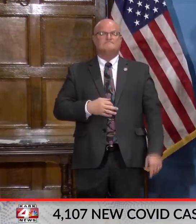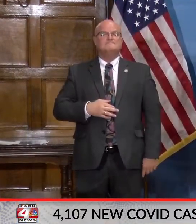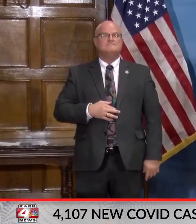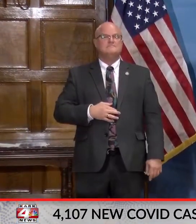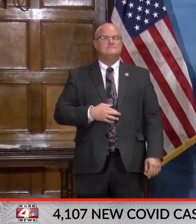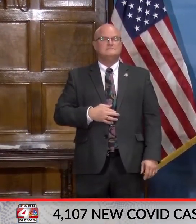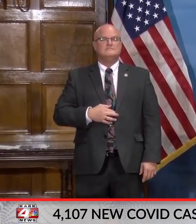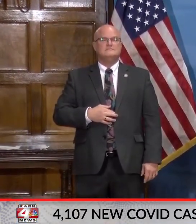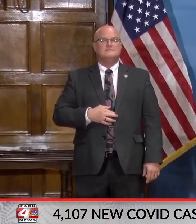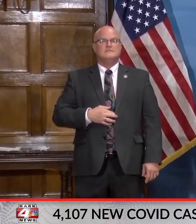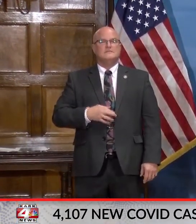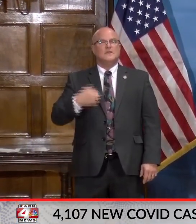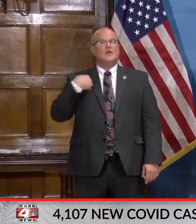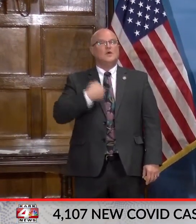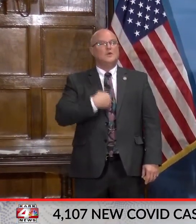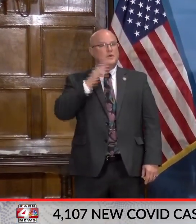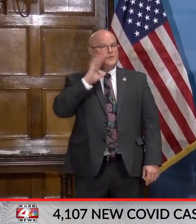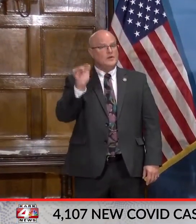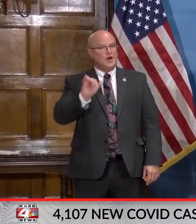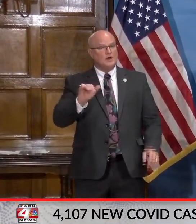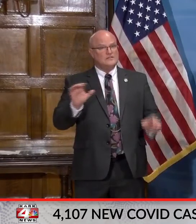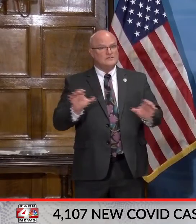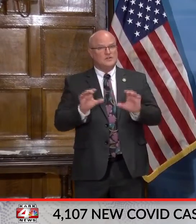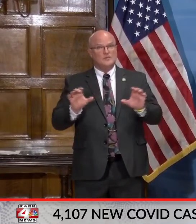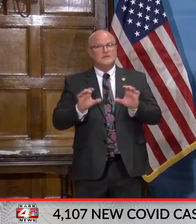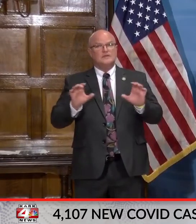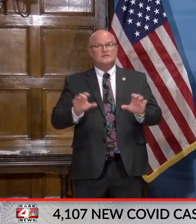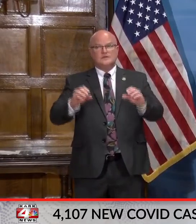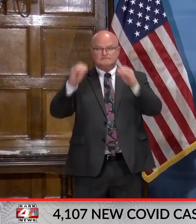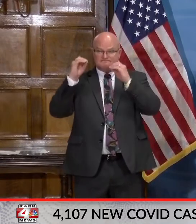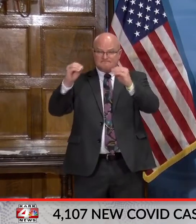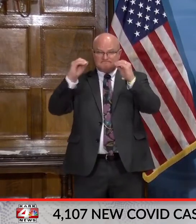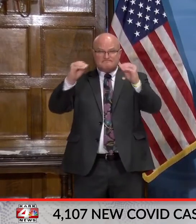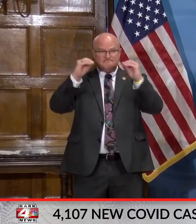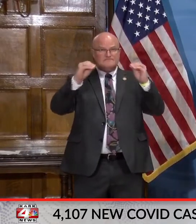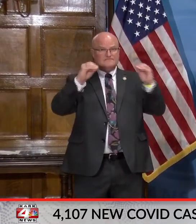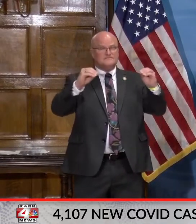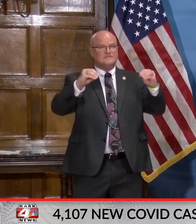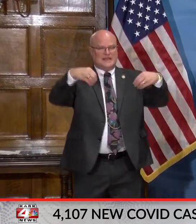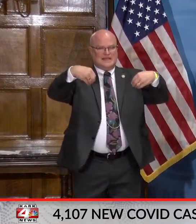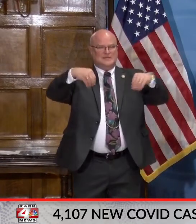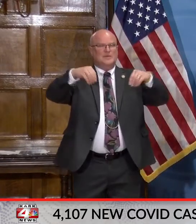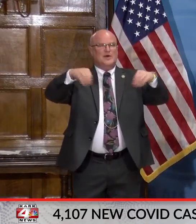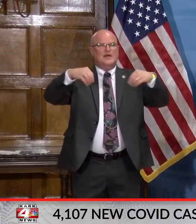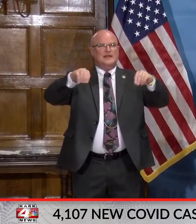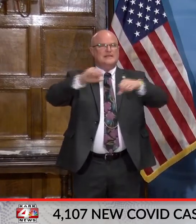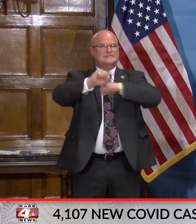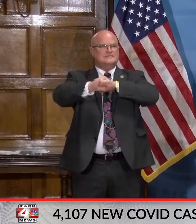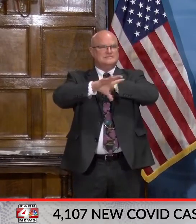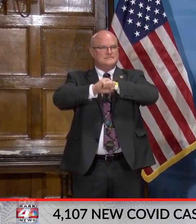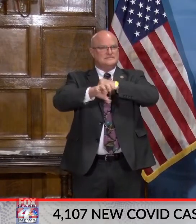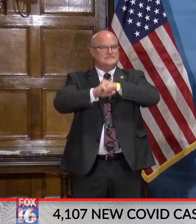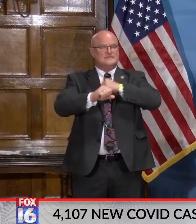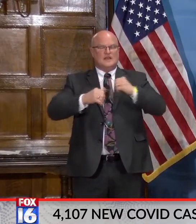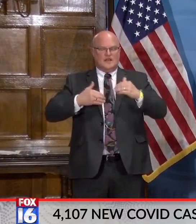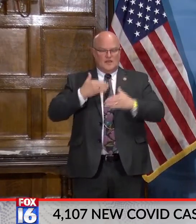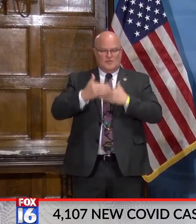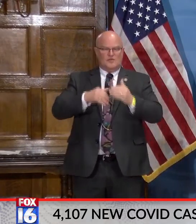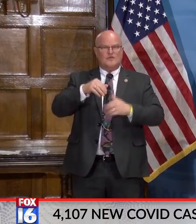And we will also be doing education efforts, marketing efforts as we move through these